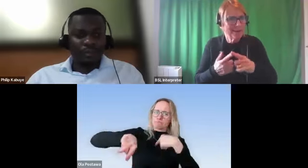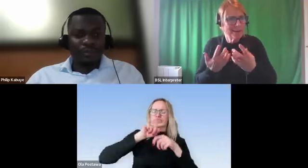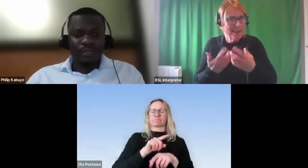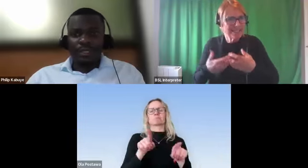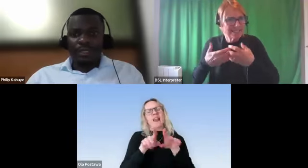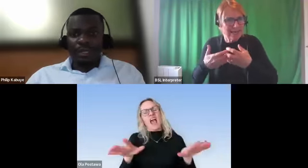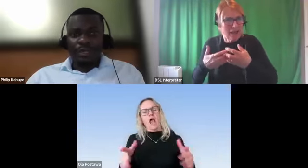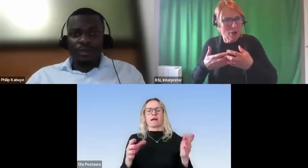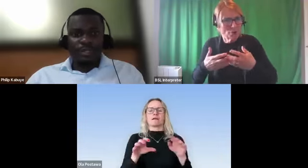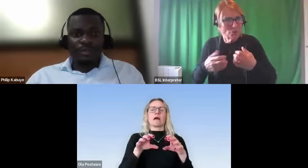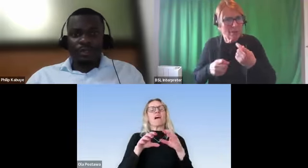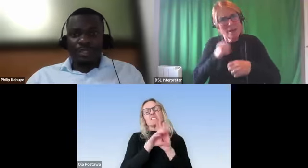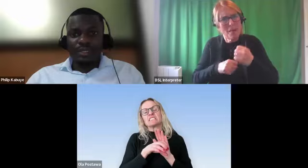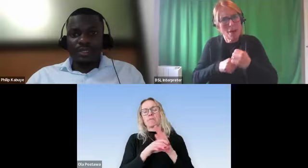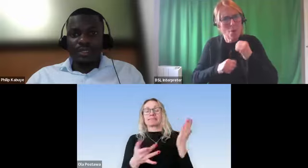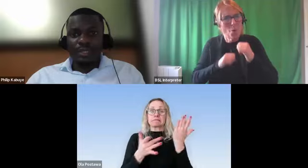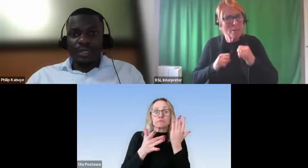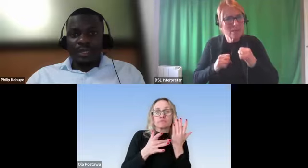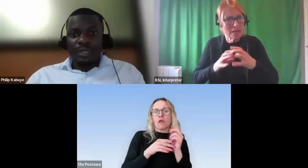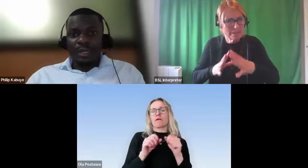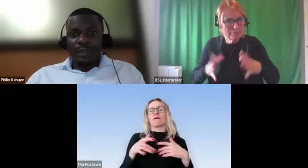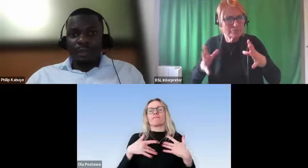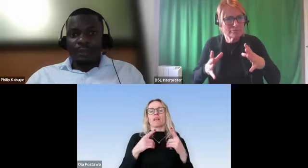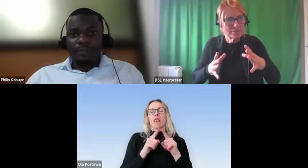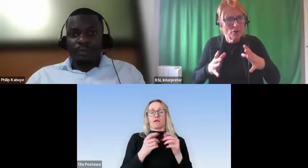across the globe, context to context.